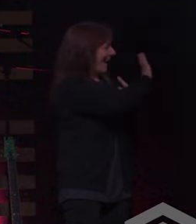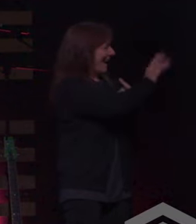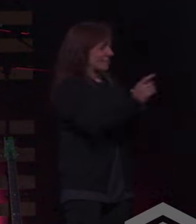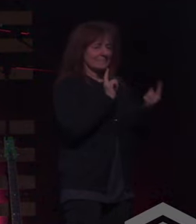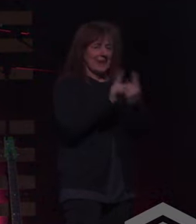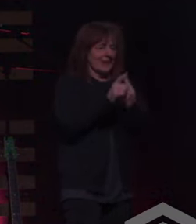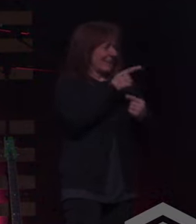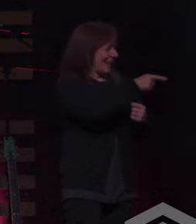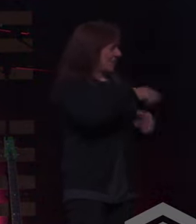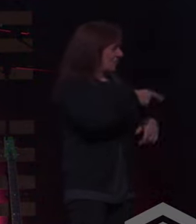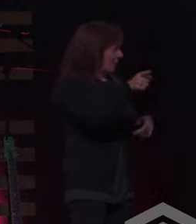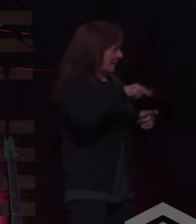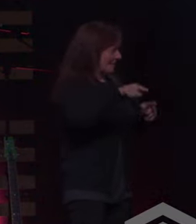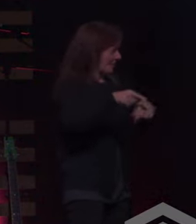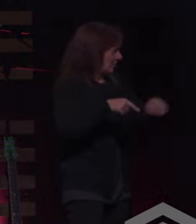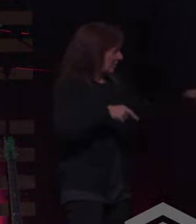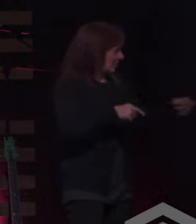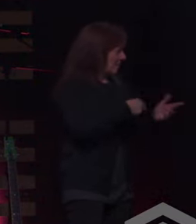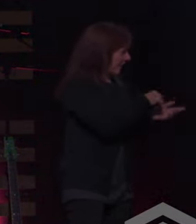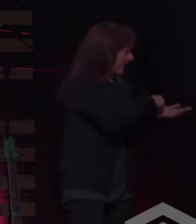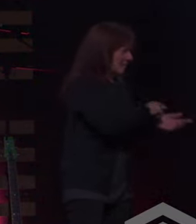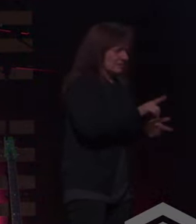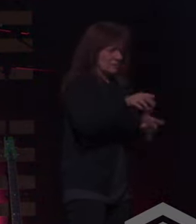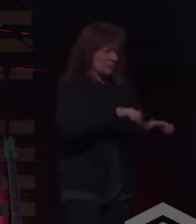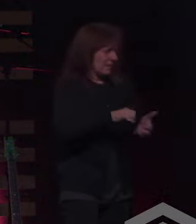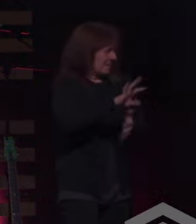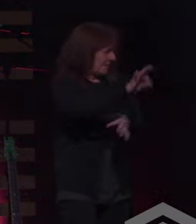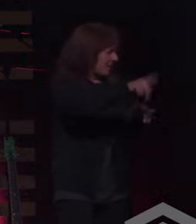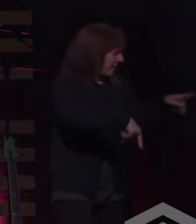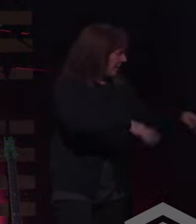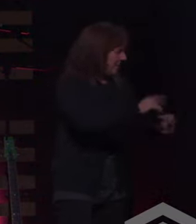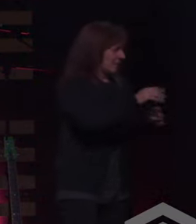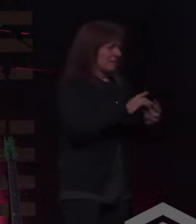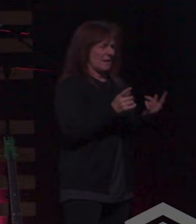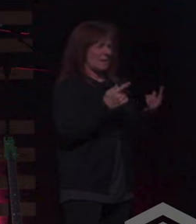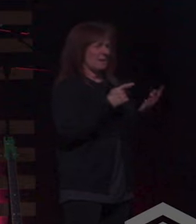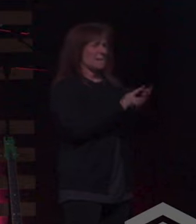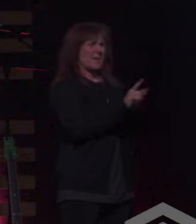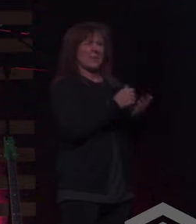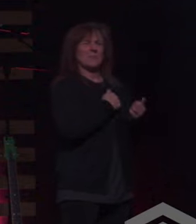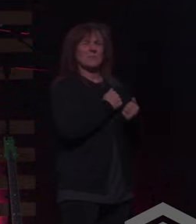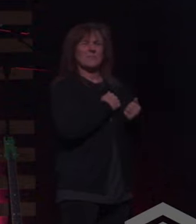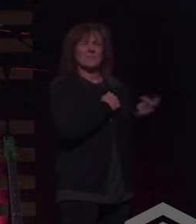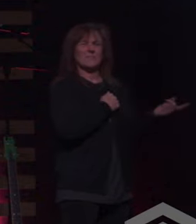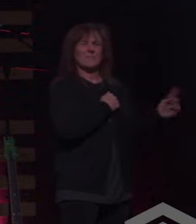somebody can take this one here and take that one there. At some point you wonder, where did the love go?